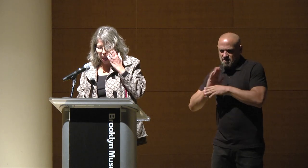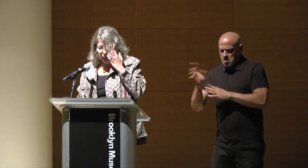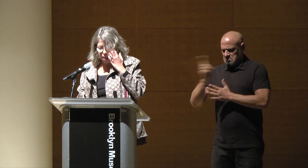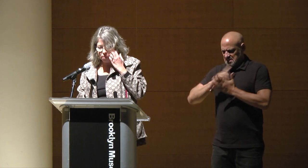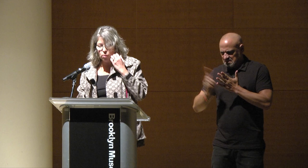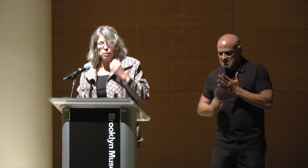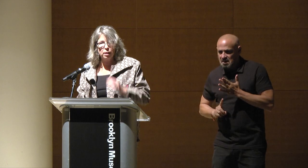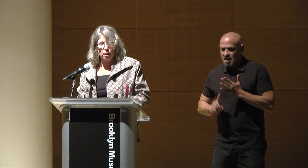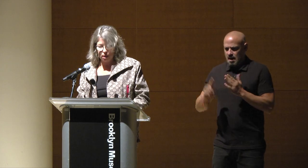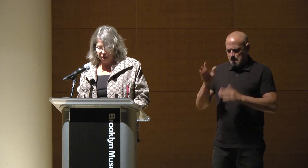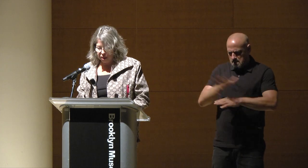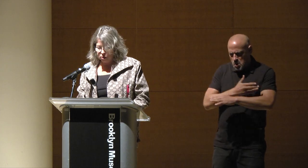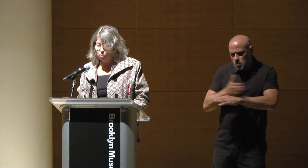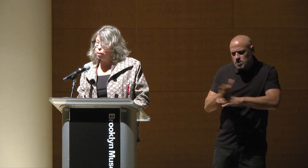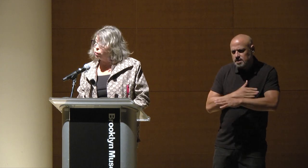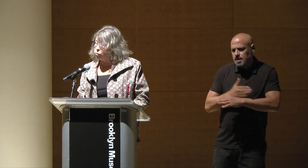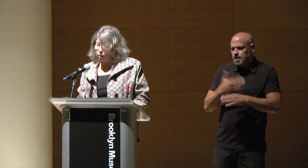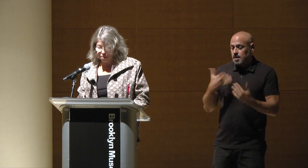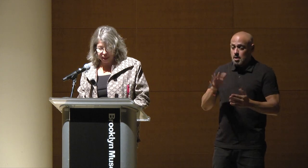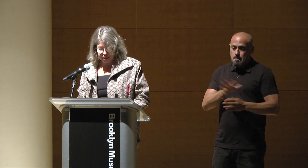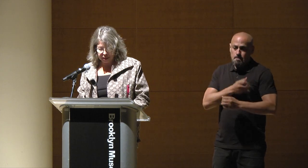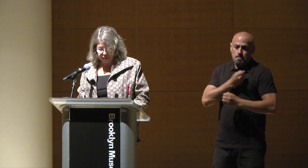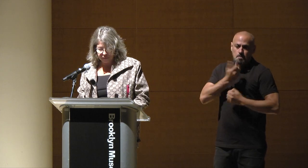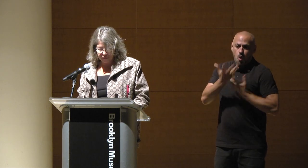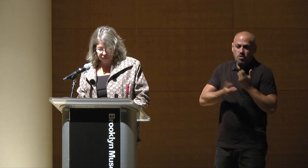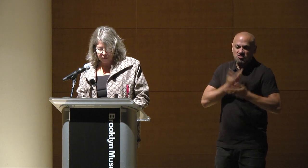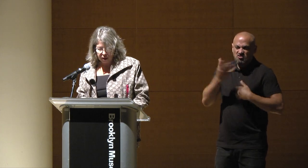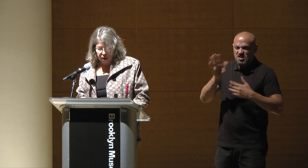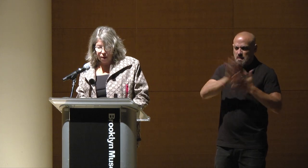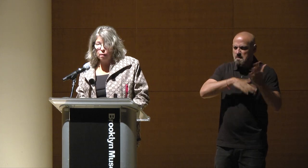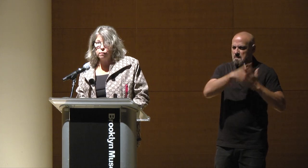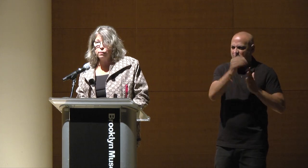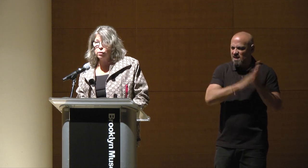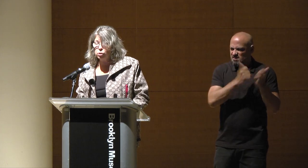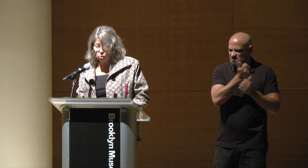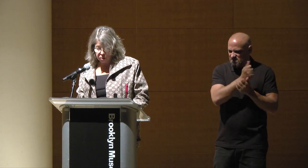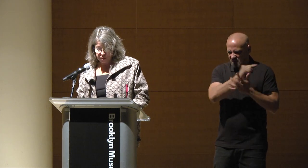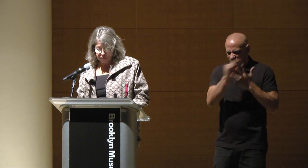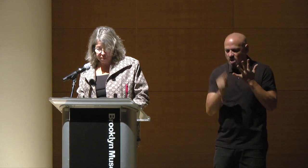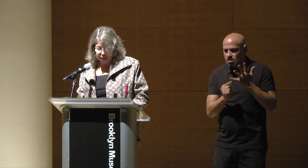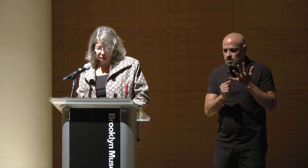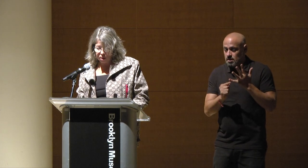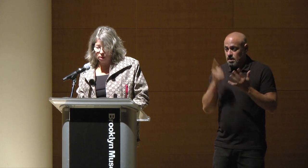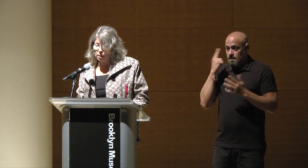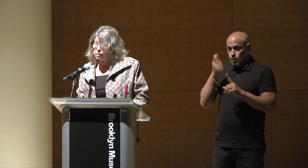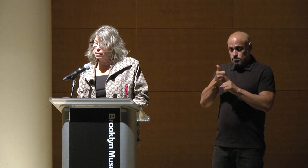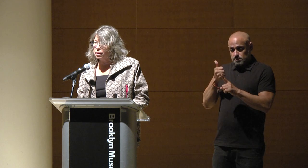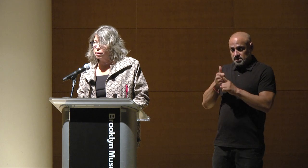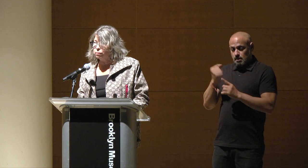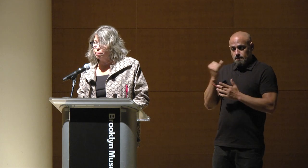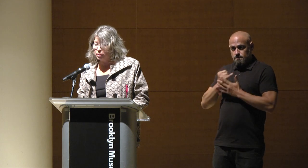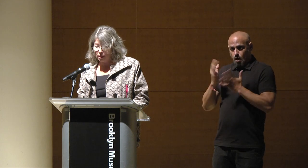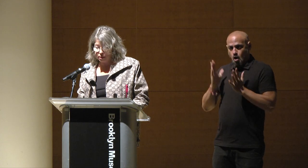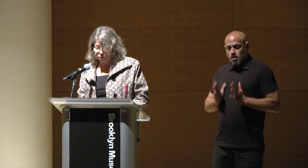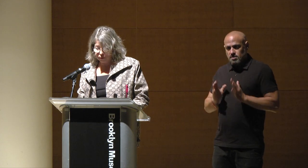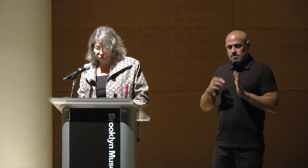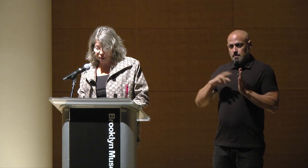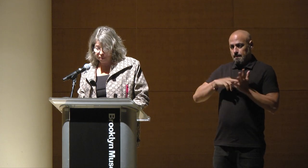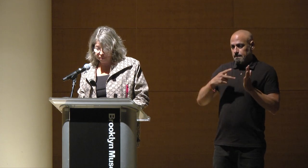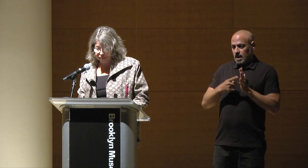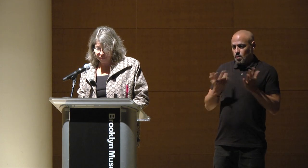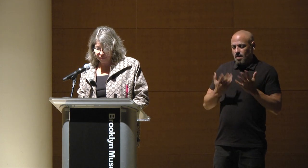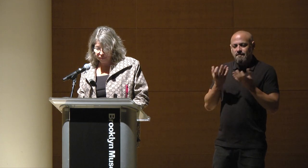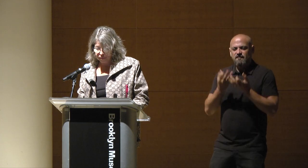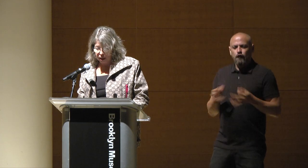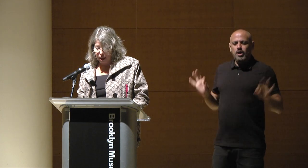design and music, to poetry and painting. For Virgil, being an artist represented